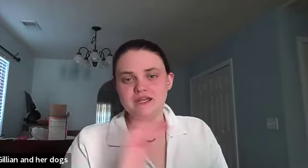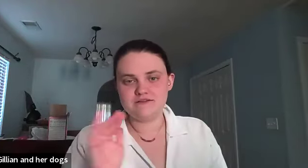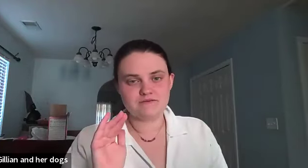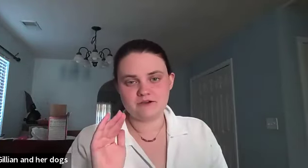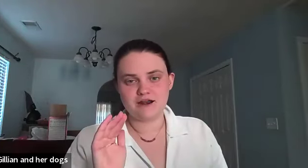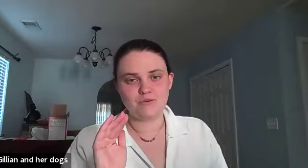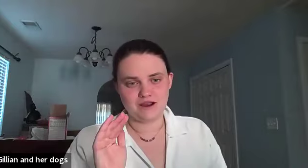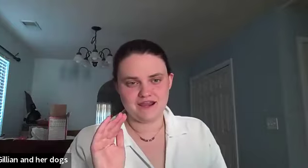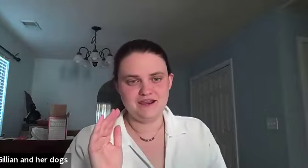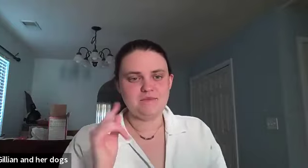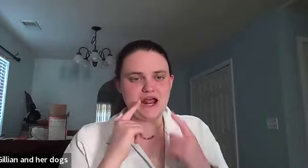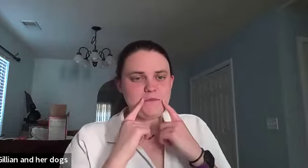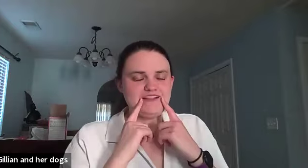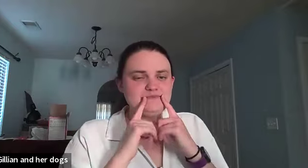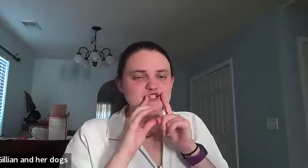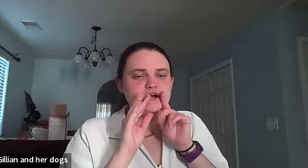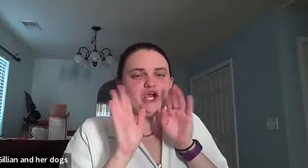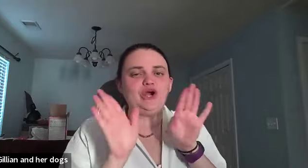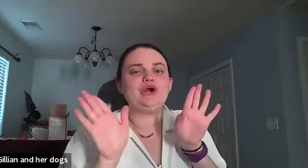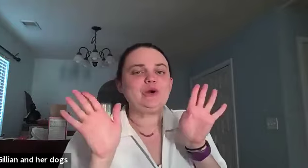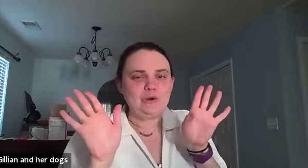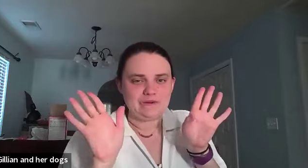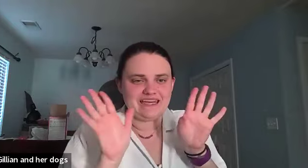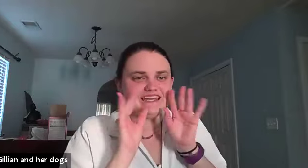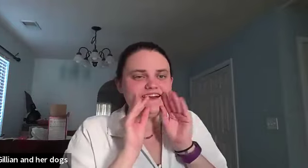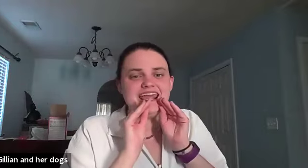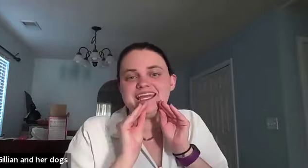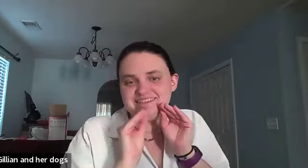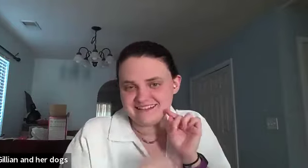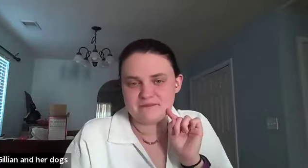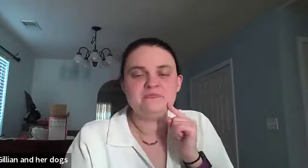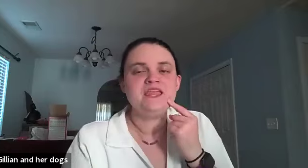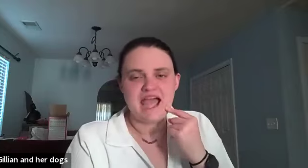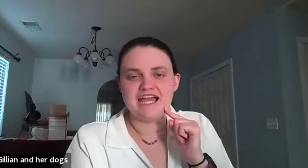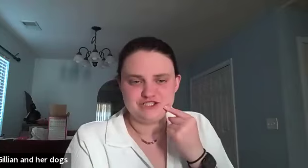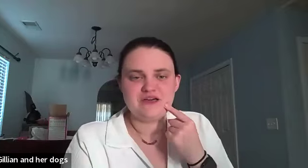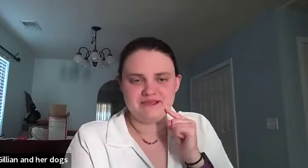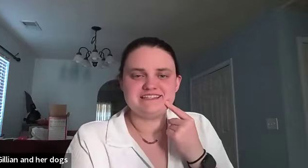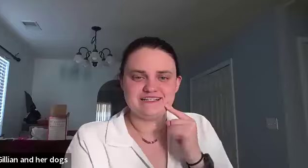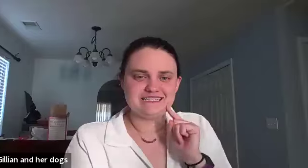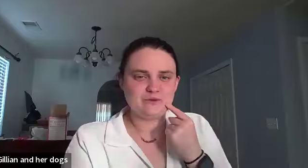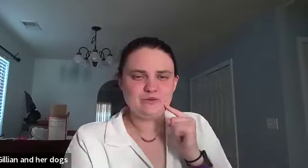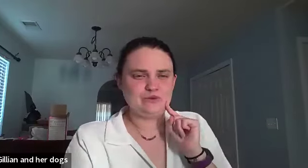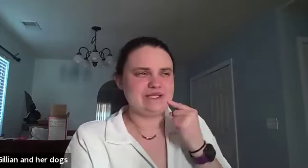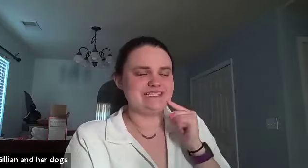any of y'all have ever had a warhead, but how my lips just want to curl. They cannot handle it. I do that basically. It's like, ooh, that's